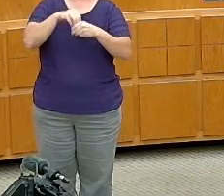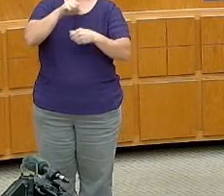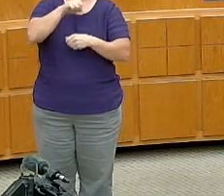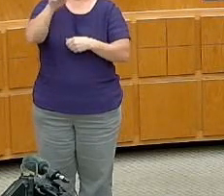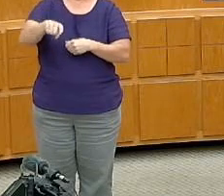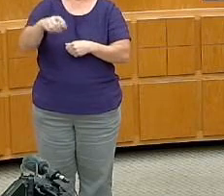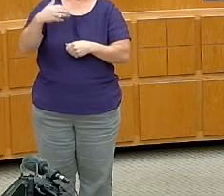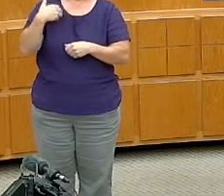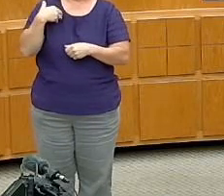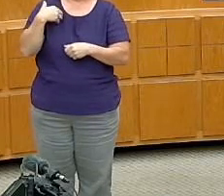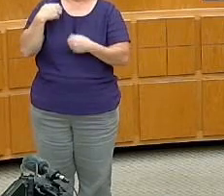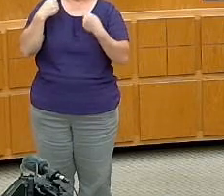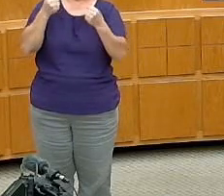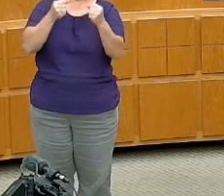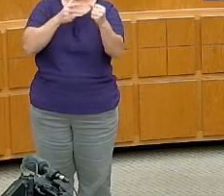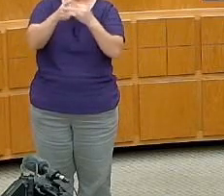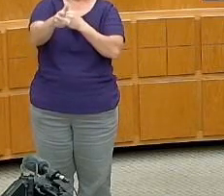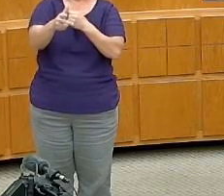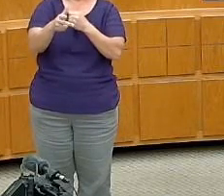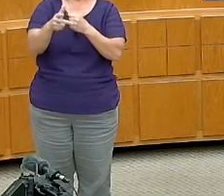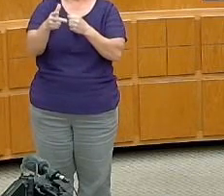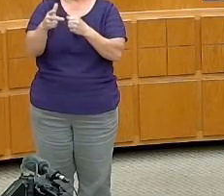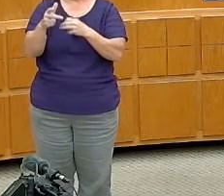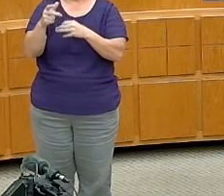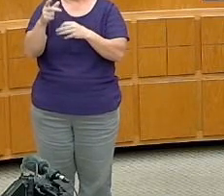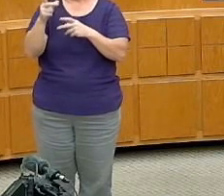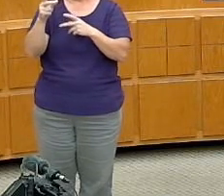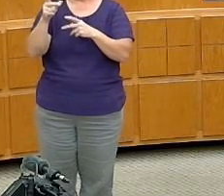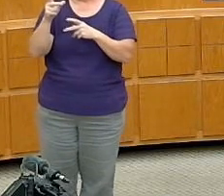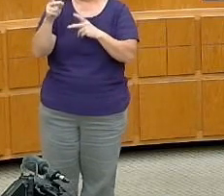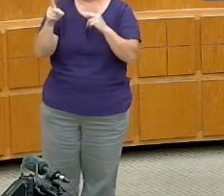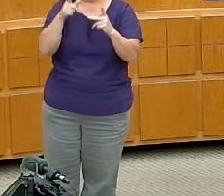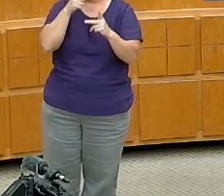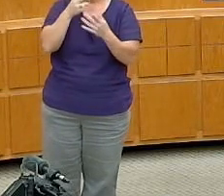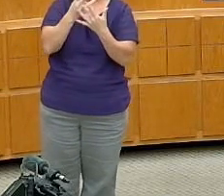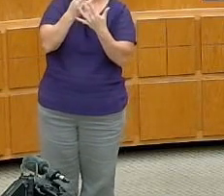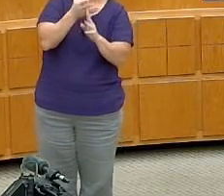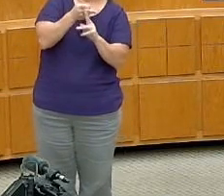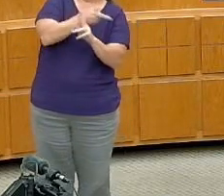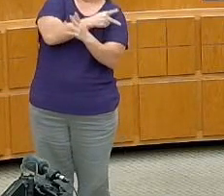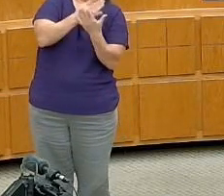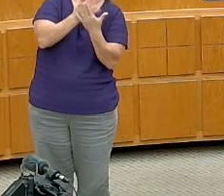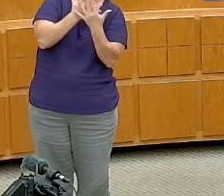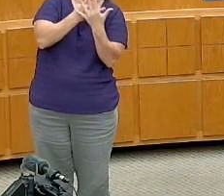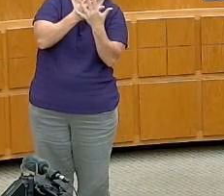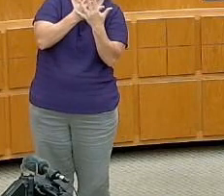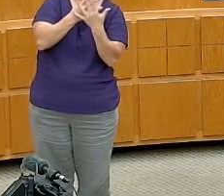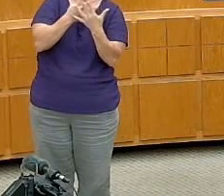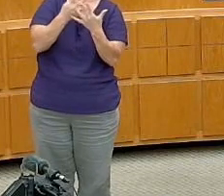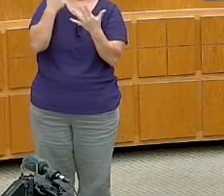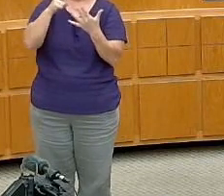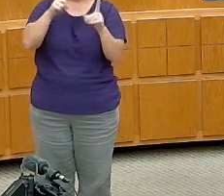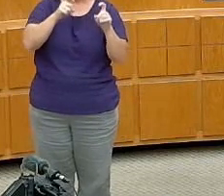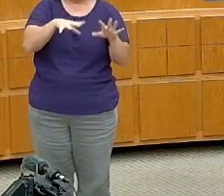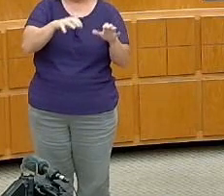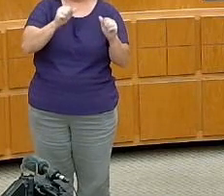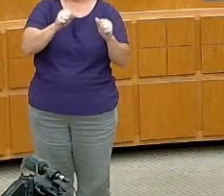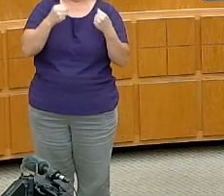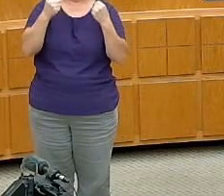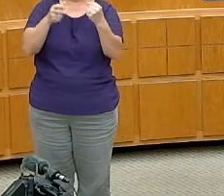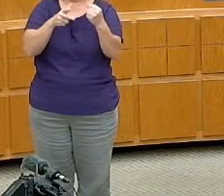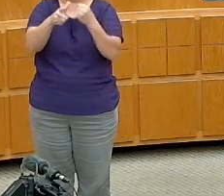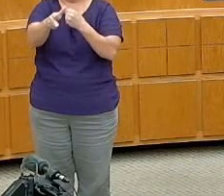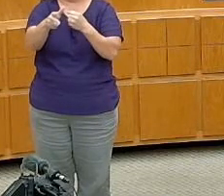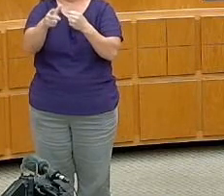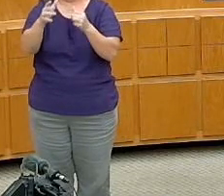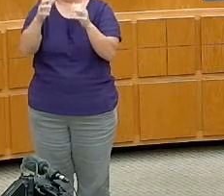for testing can come to give a sample so we can test to see if they have the COVID-19 virus or not. And then, as I